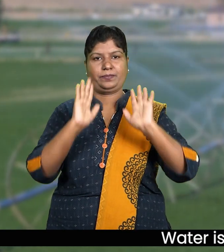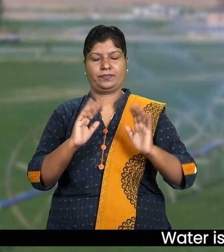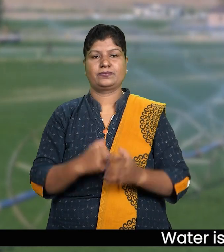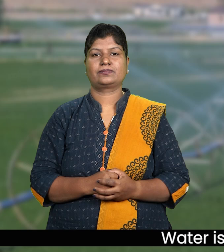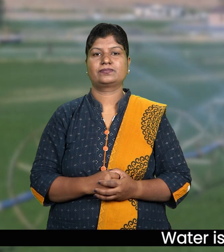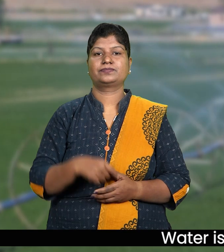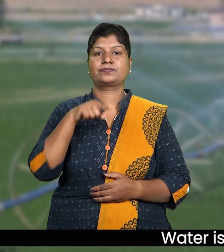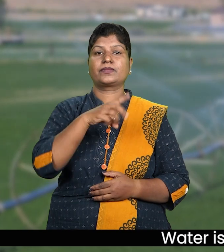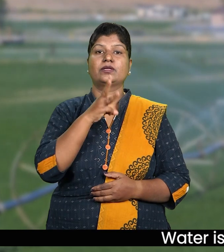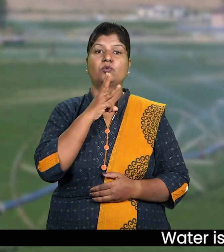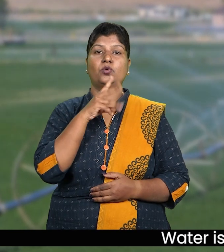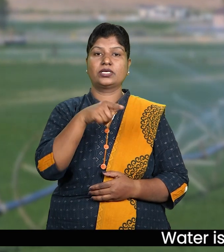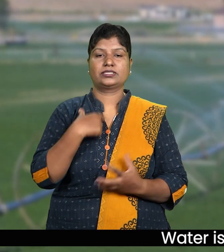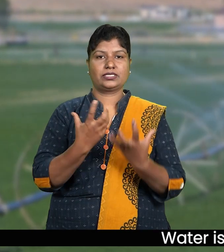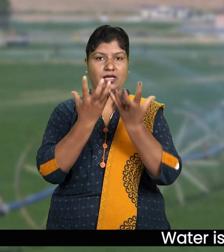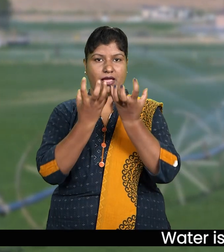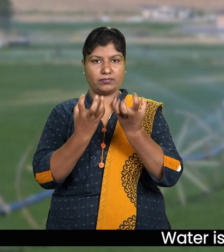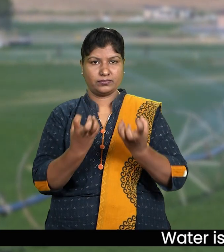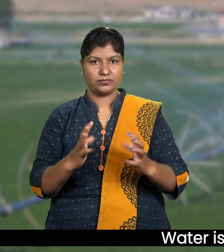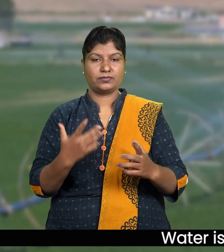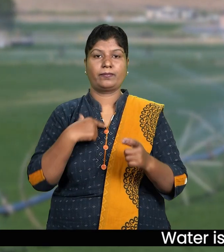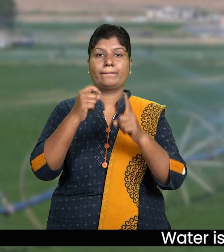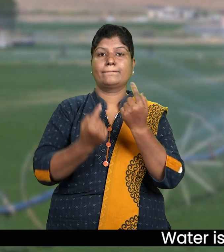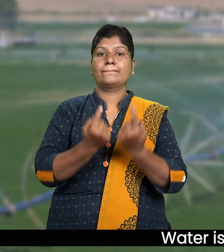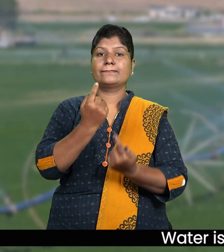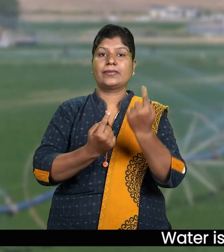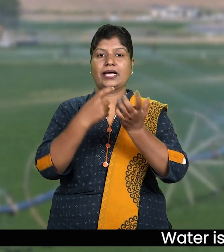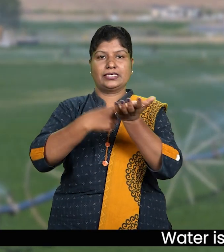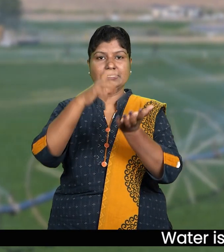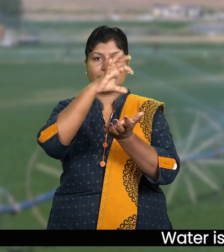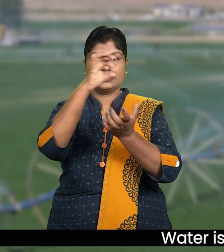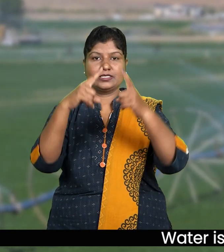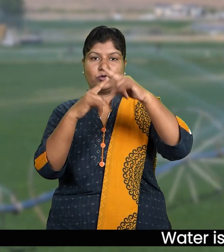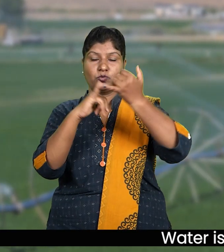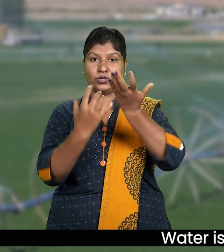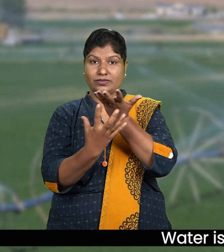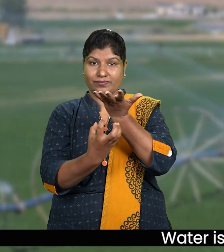Water is absorbed by the plant roots.